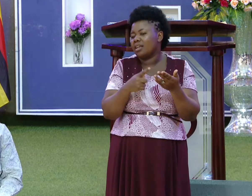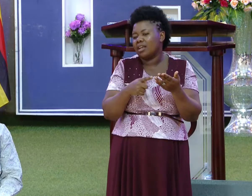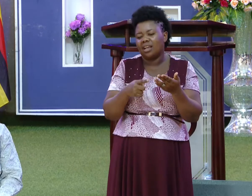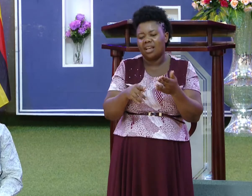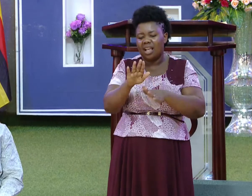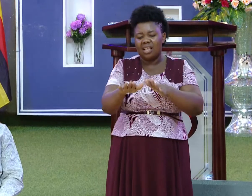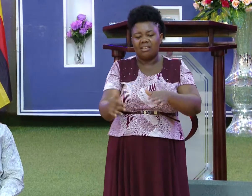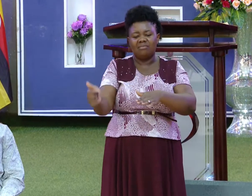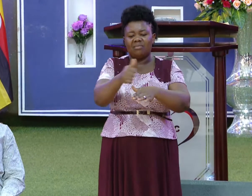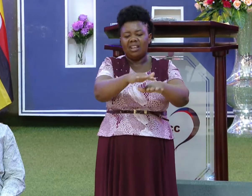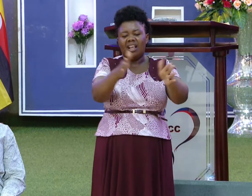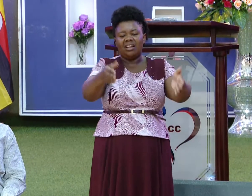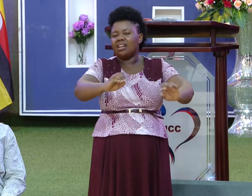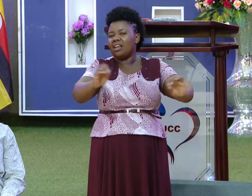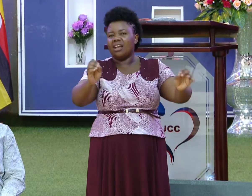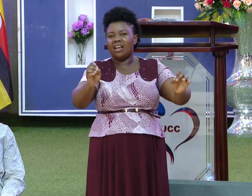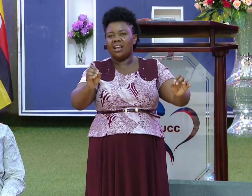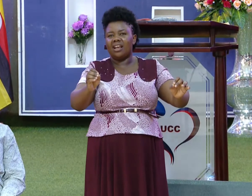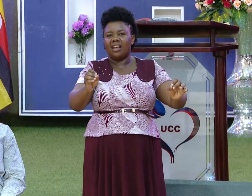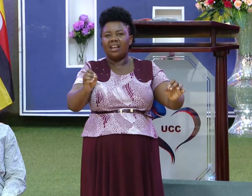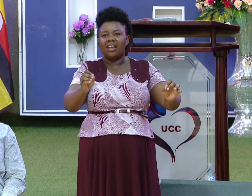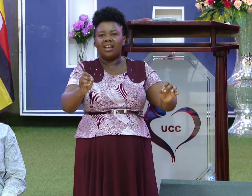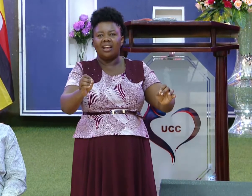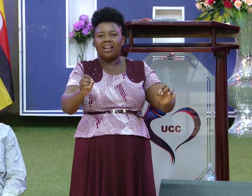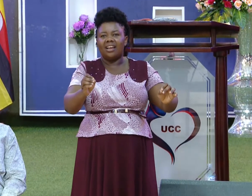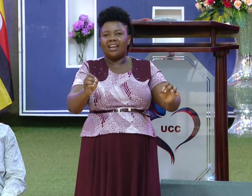And she said they don't lay legs on the